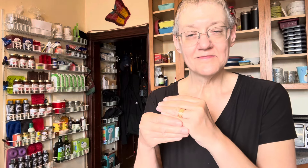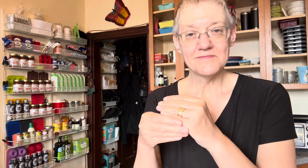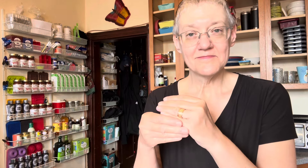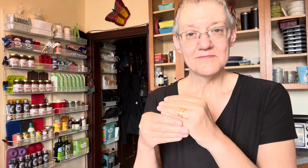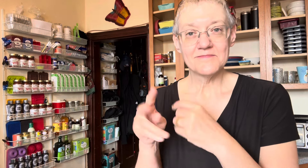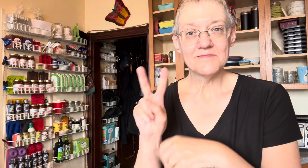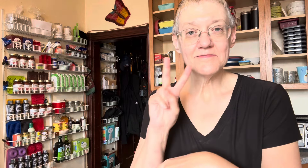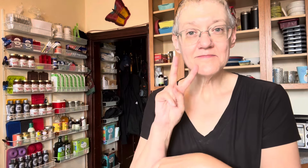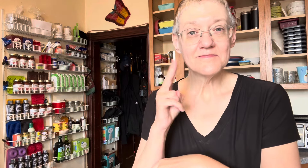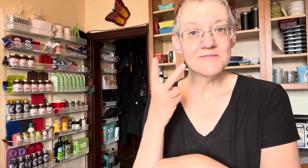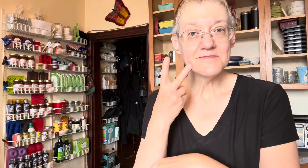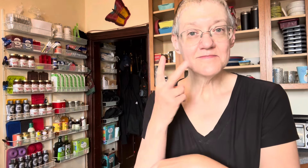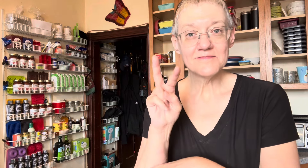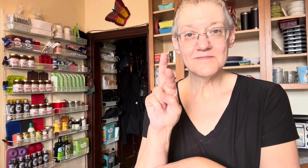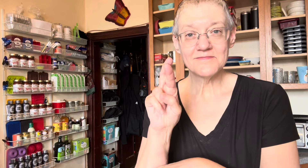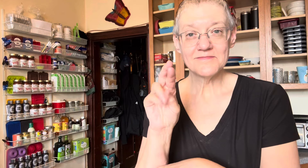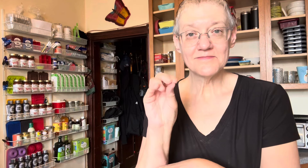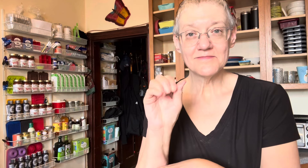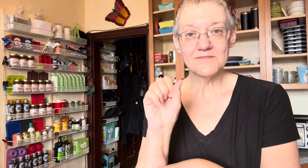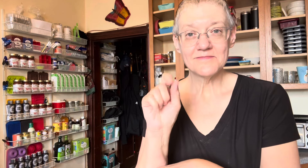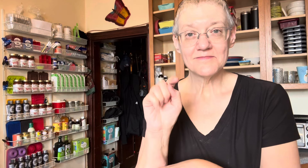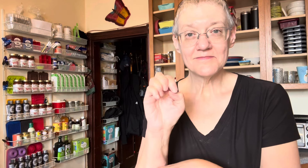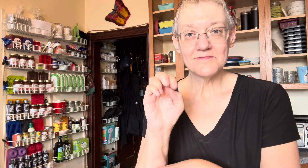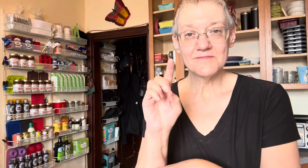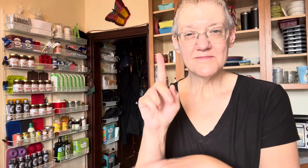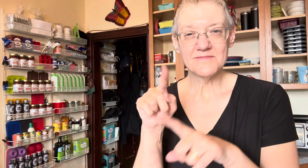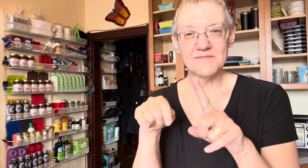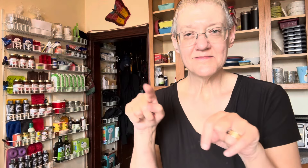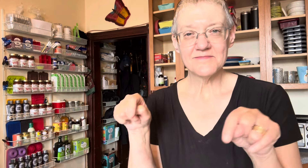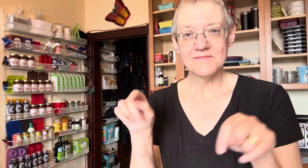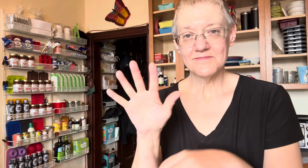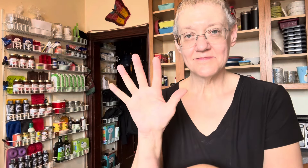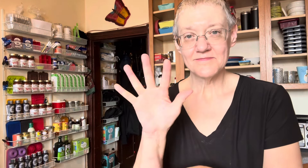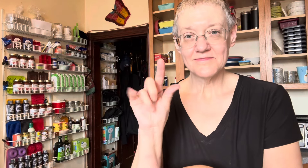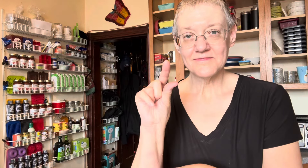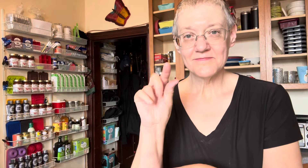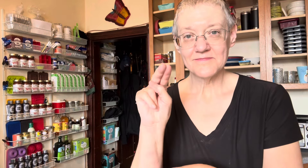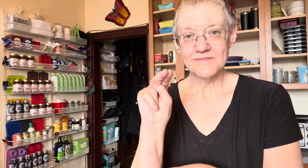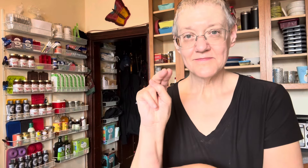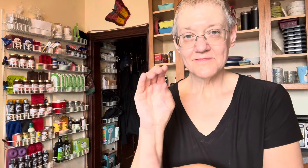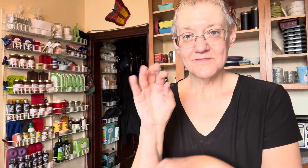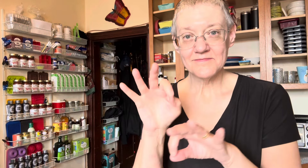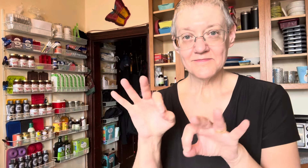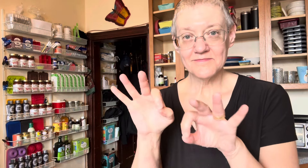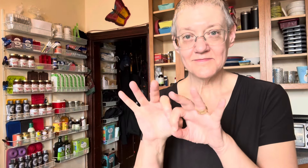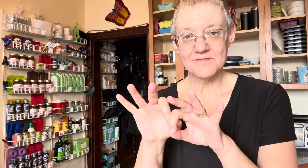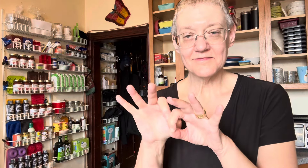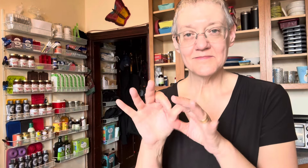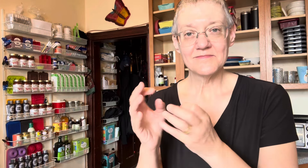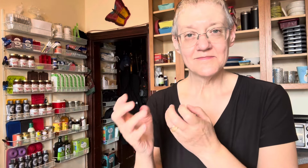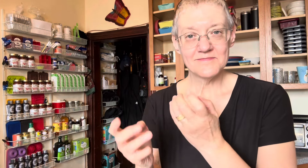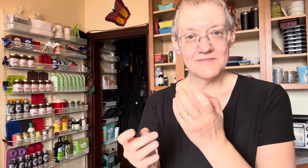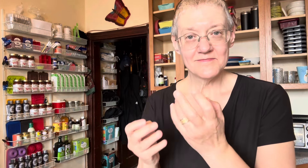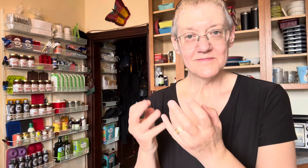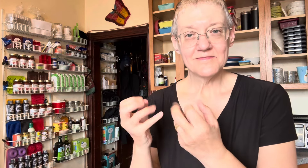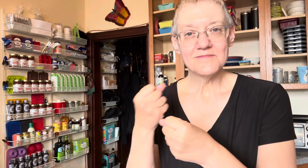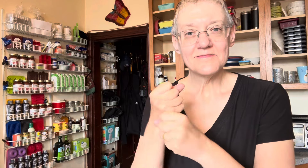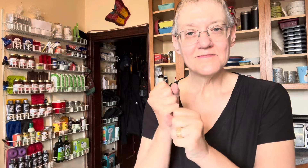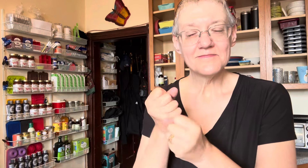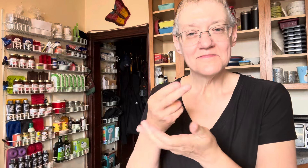adding in 1 5-gram net carb serving of a variety of roasted vegetables. I